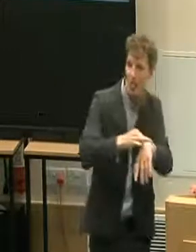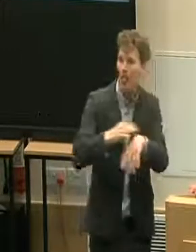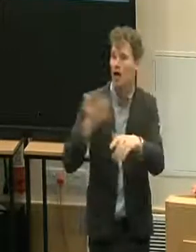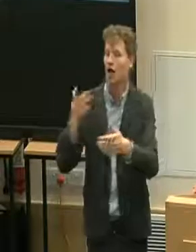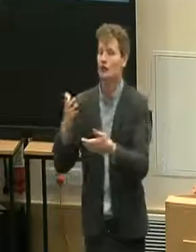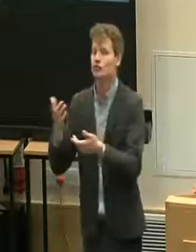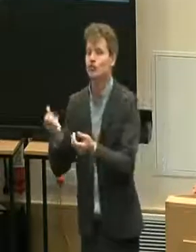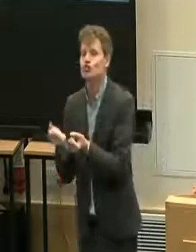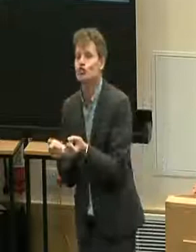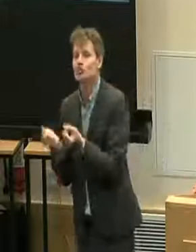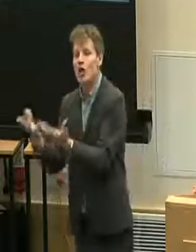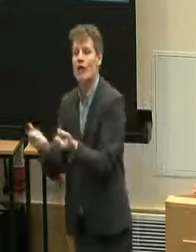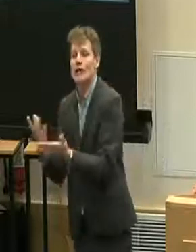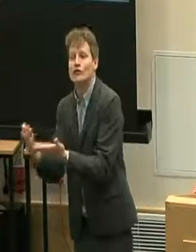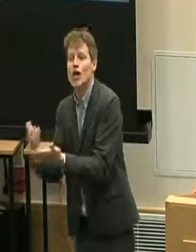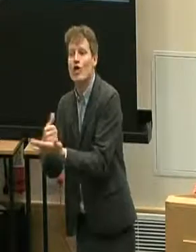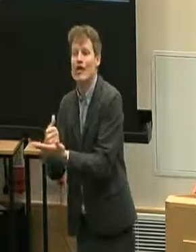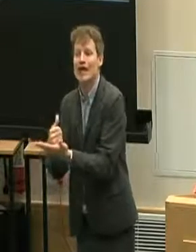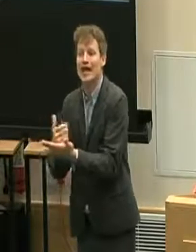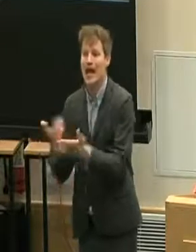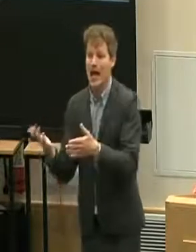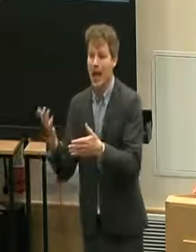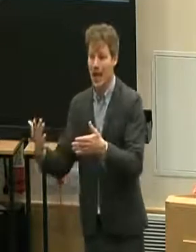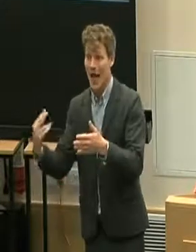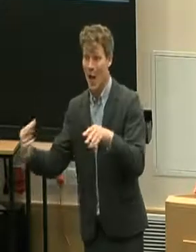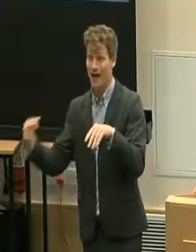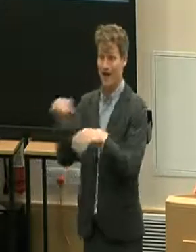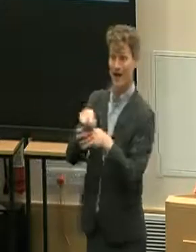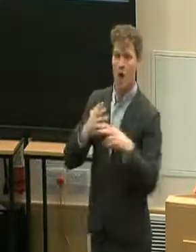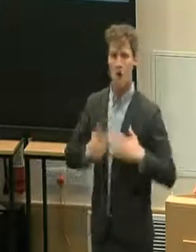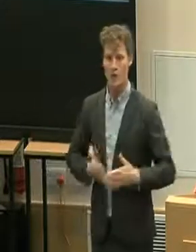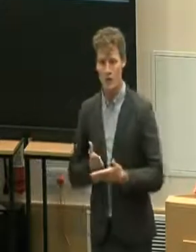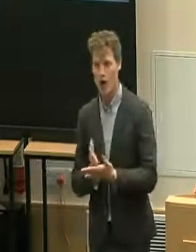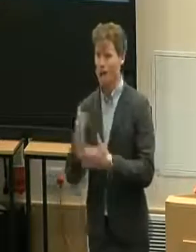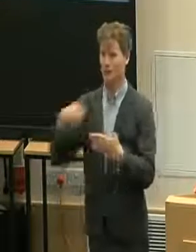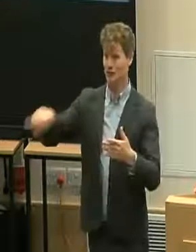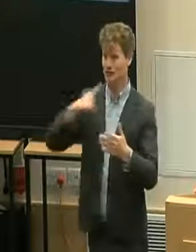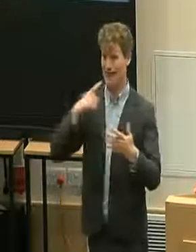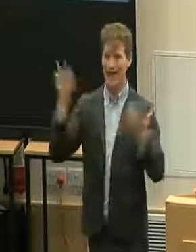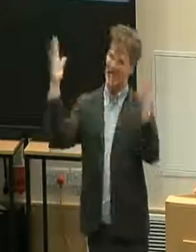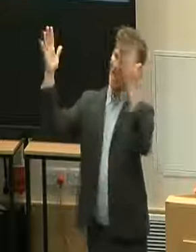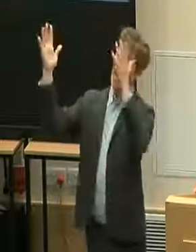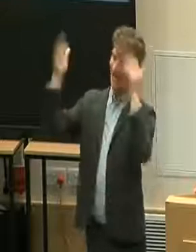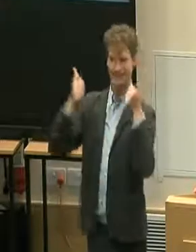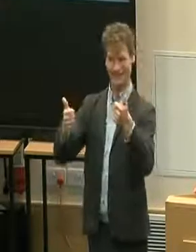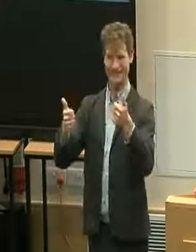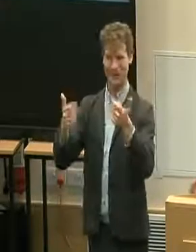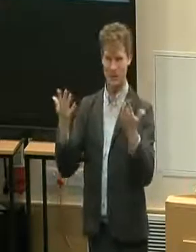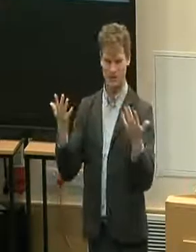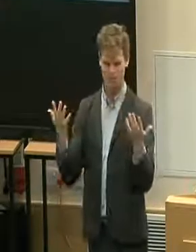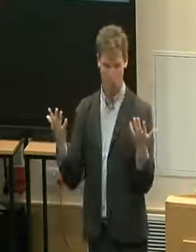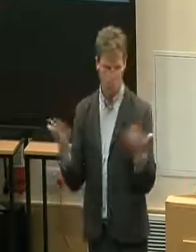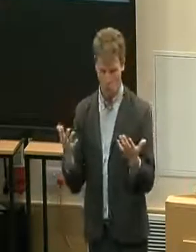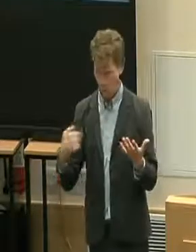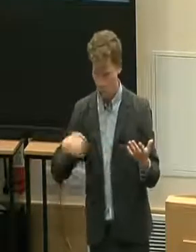And everyone is supposed to say, yay, we did it. What the did we do by doing that?